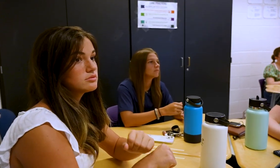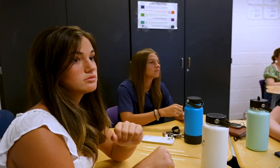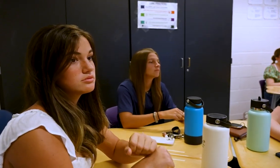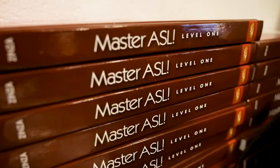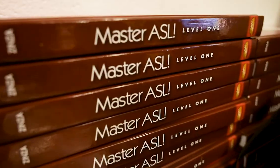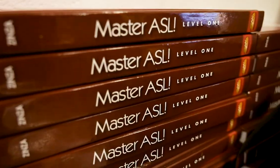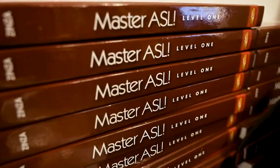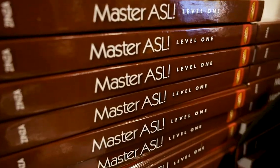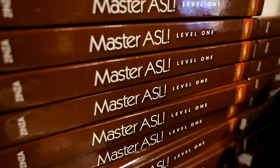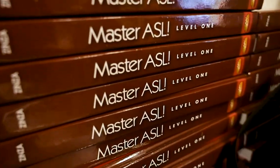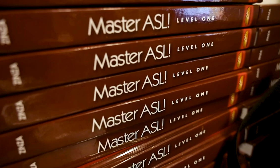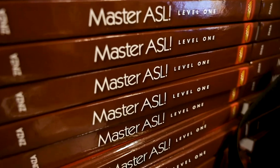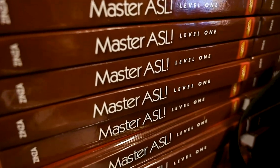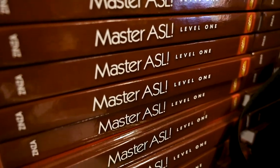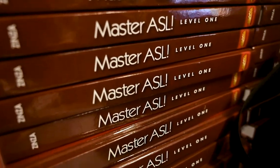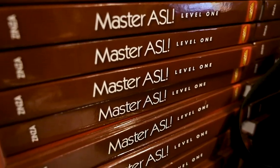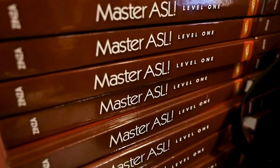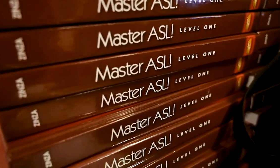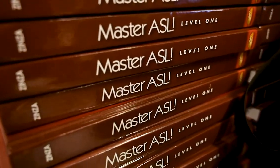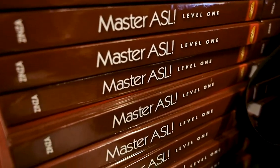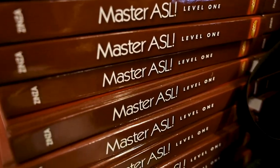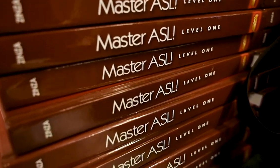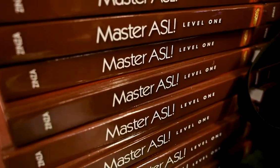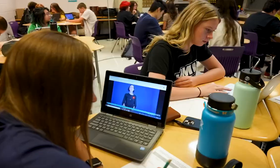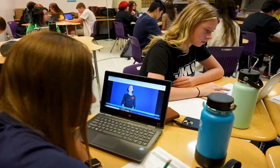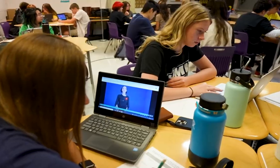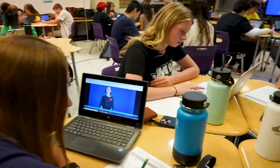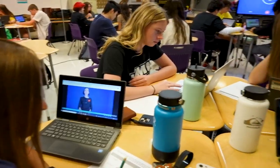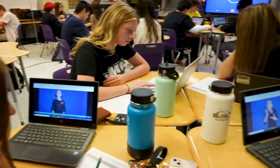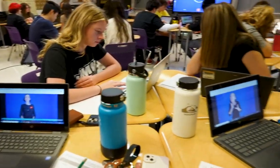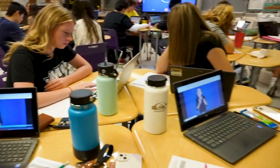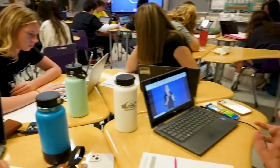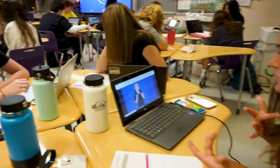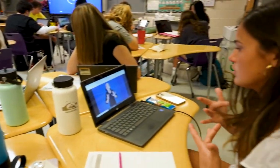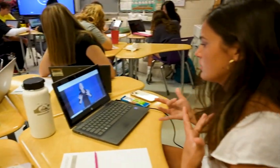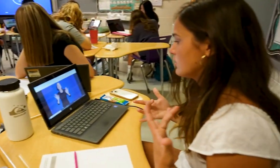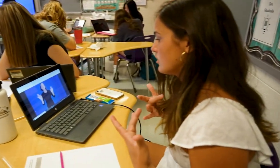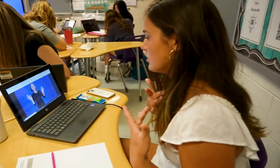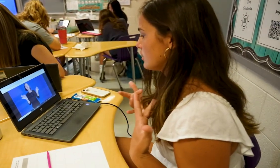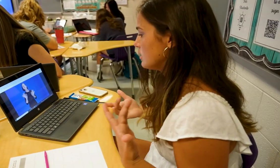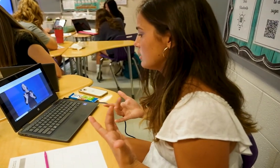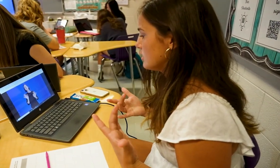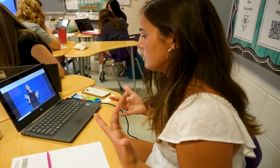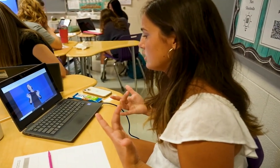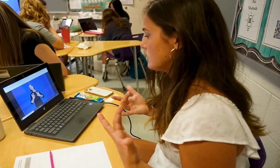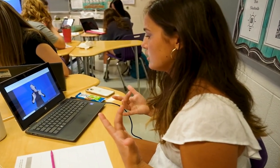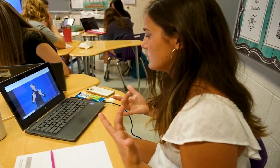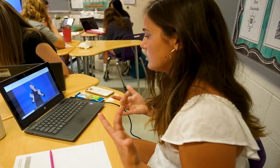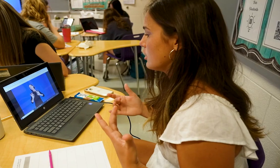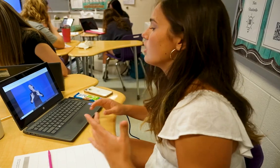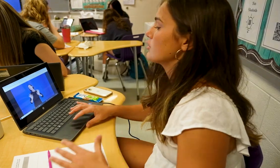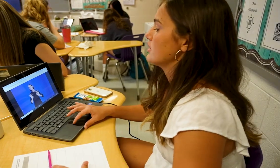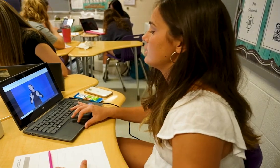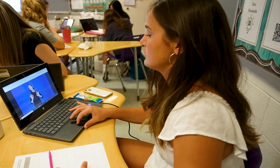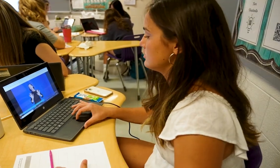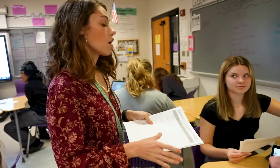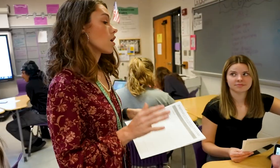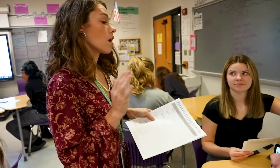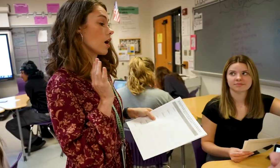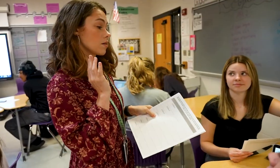like they fit in and so I think that having ASL here as a Prince William County language is great because now like more people are taking it